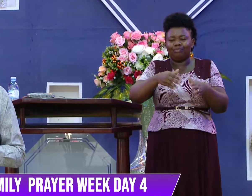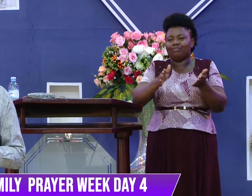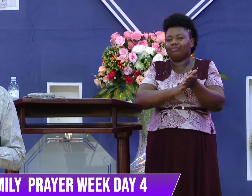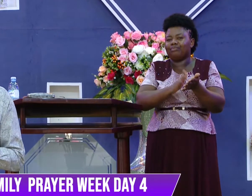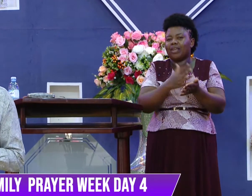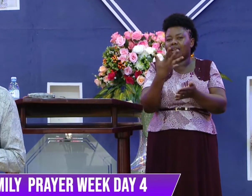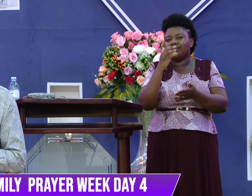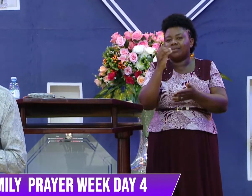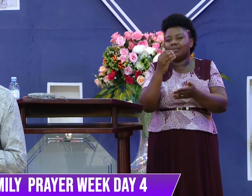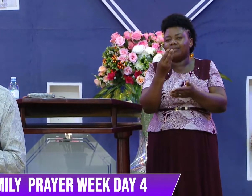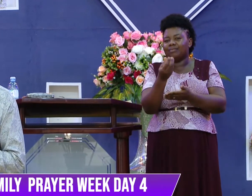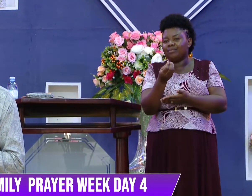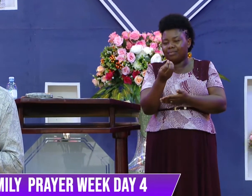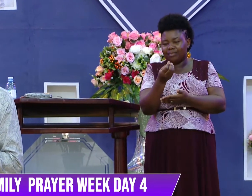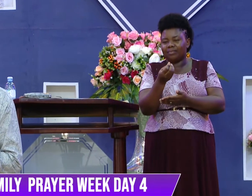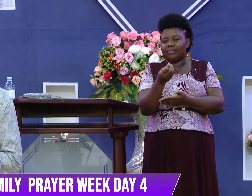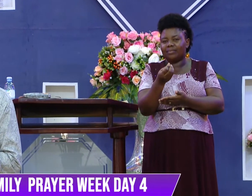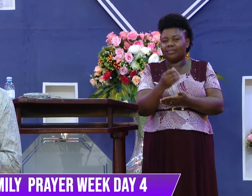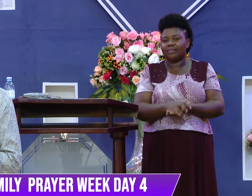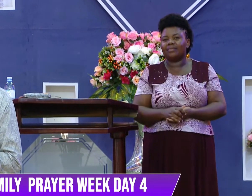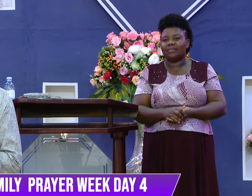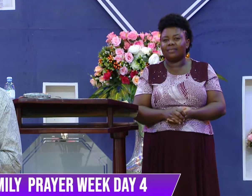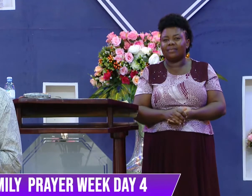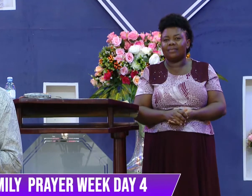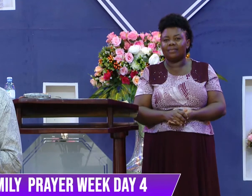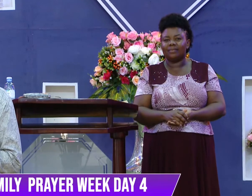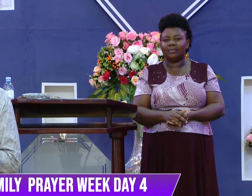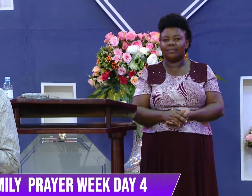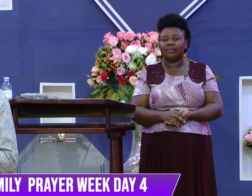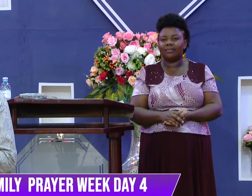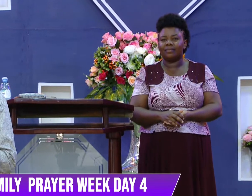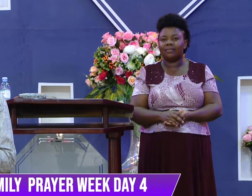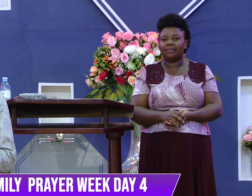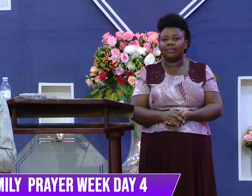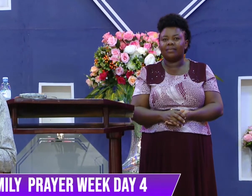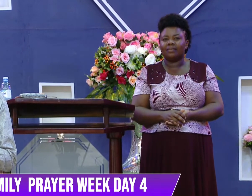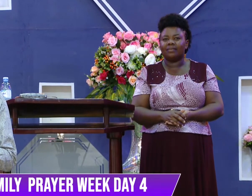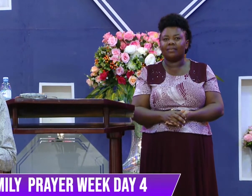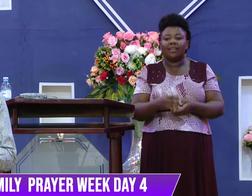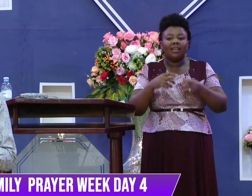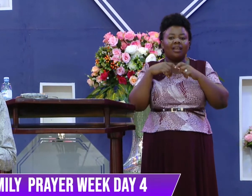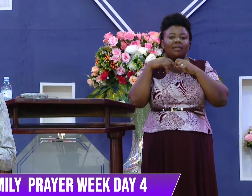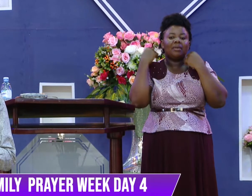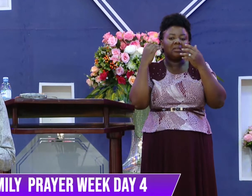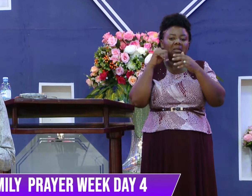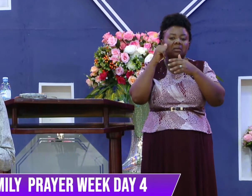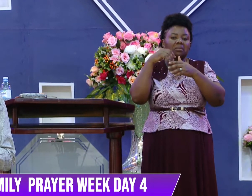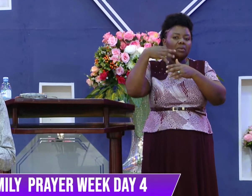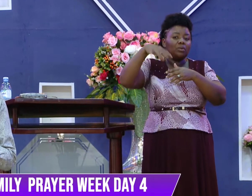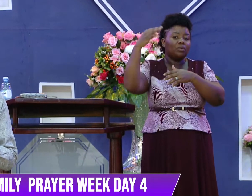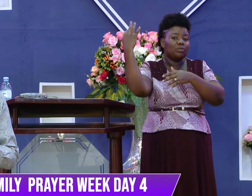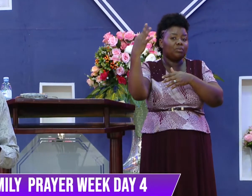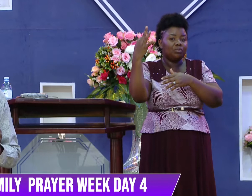did not put it in my pocket, but I put it in my handbag luggage, it far deep. Pastor, the pastor went to preach